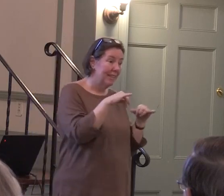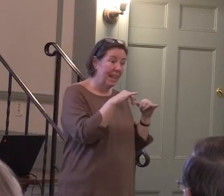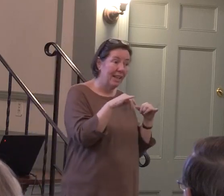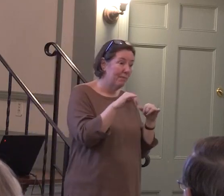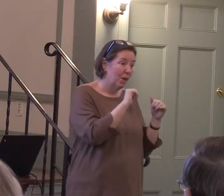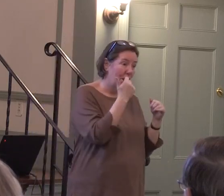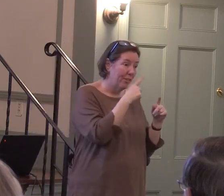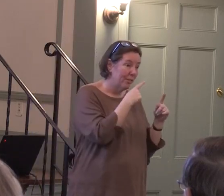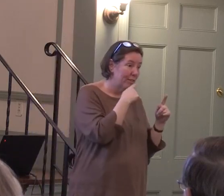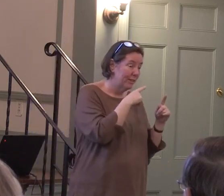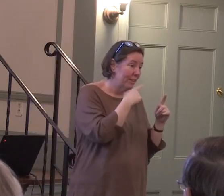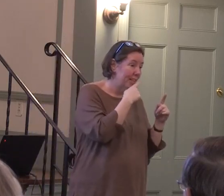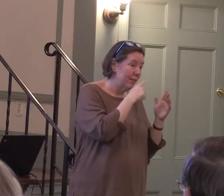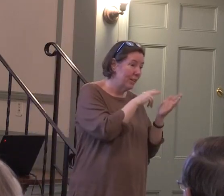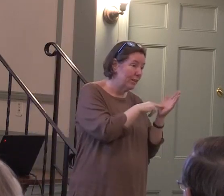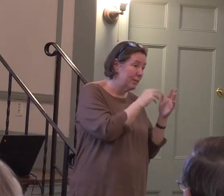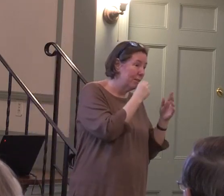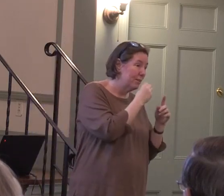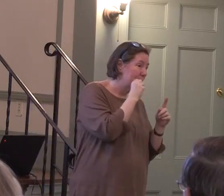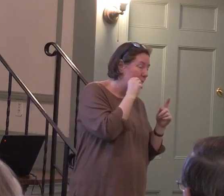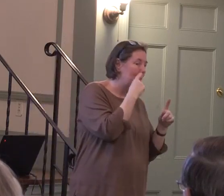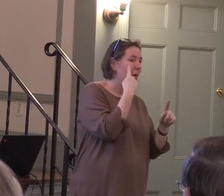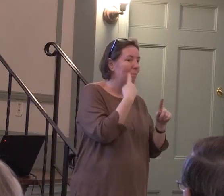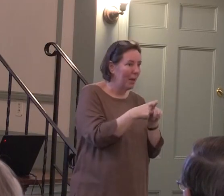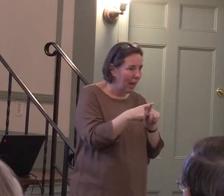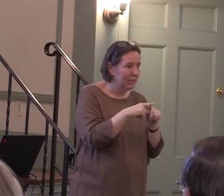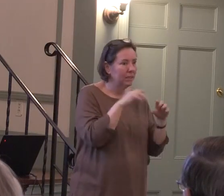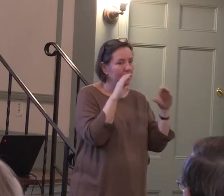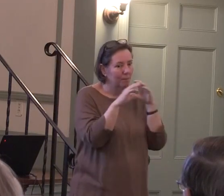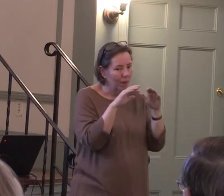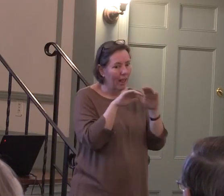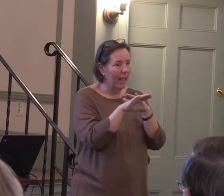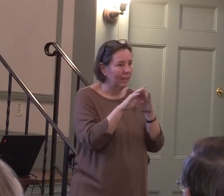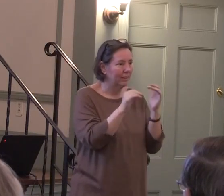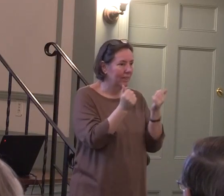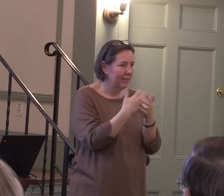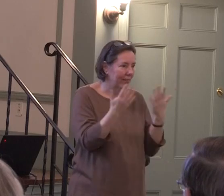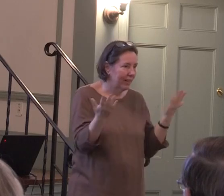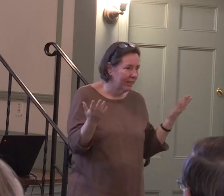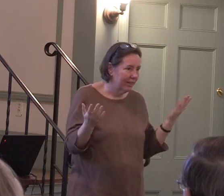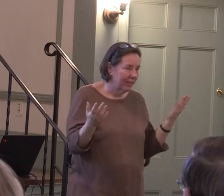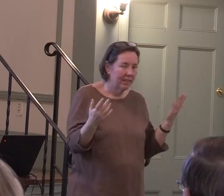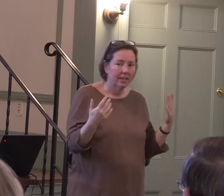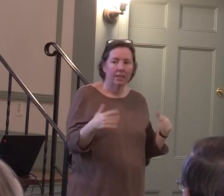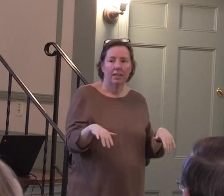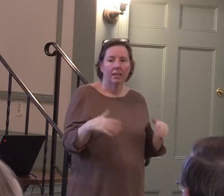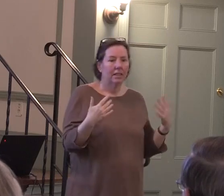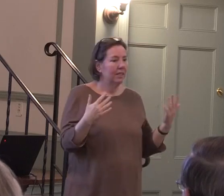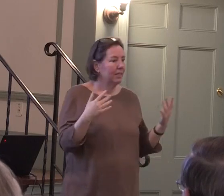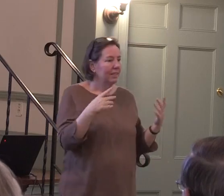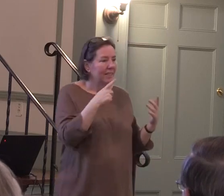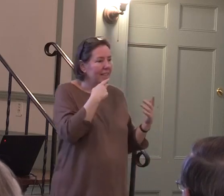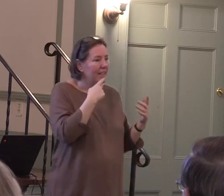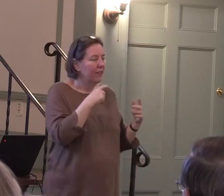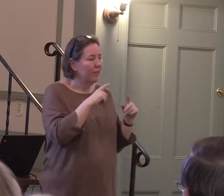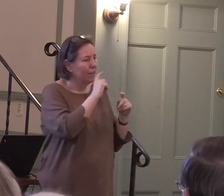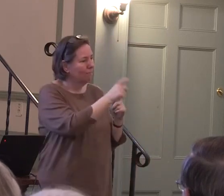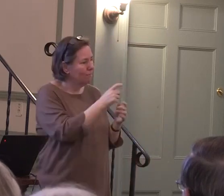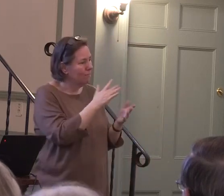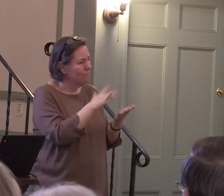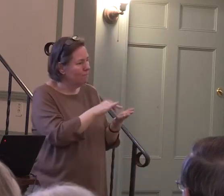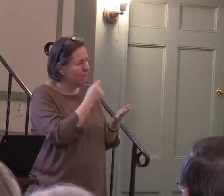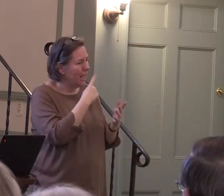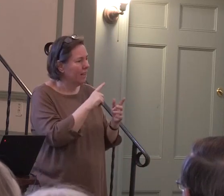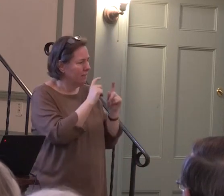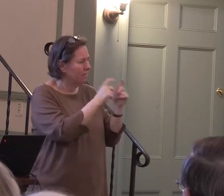if a nursing home was addressing a hearing person, they're gonna come over to you and they're gonna say, oh, okay, I'm gonna give you your medicine right